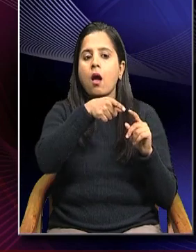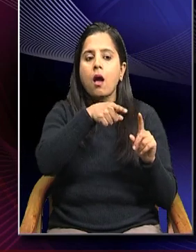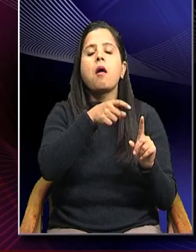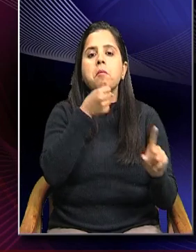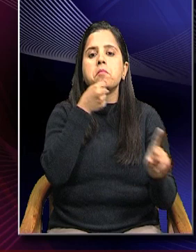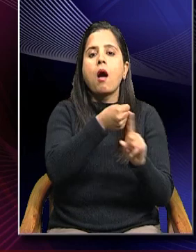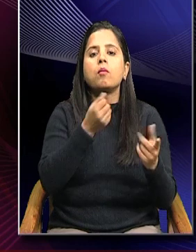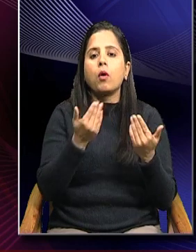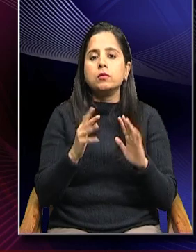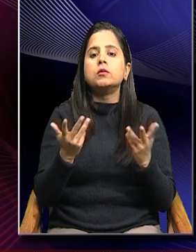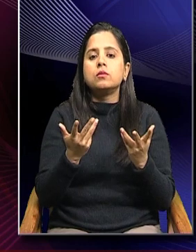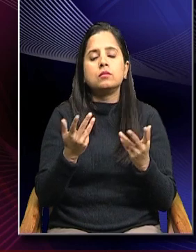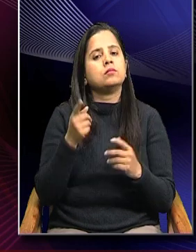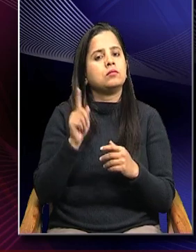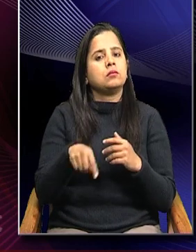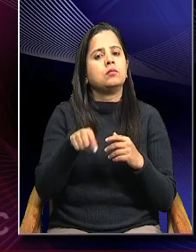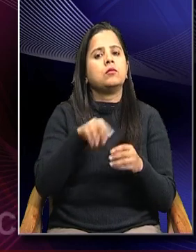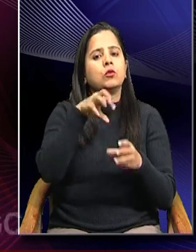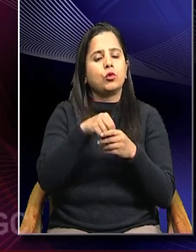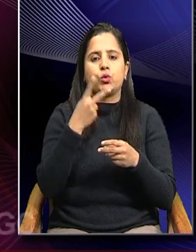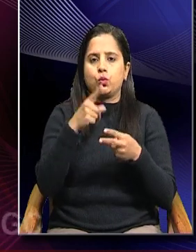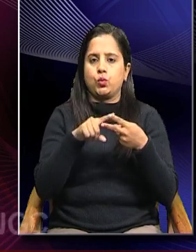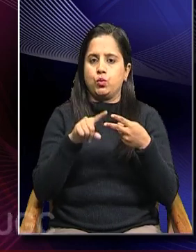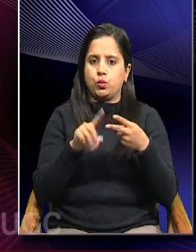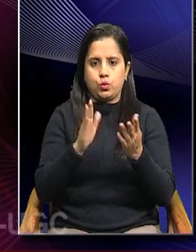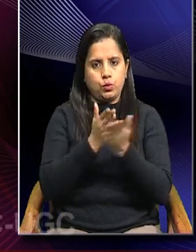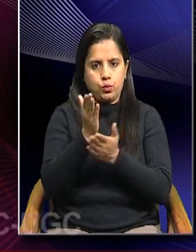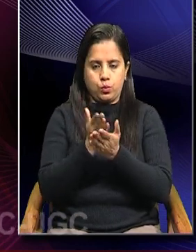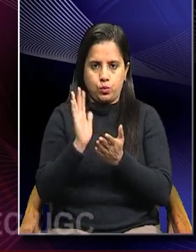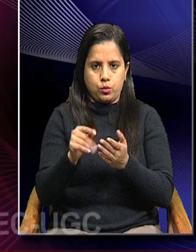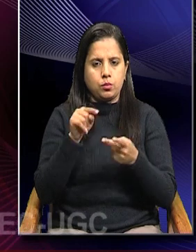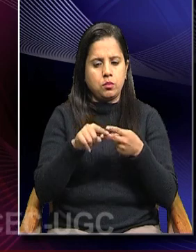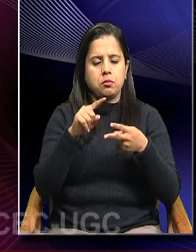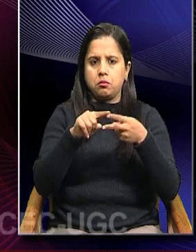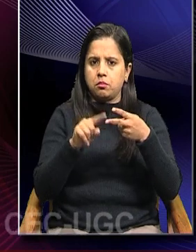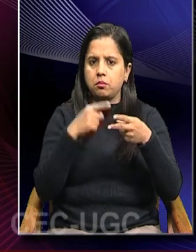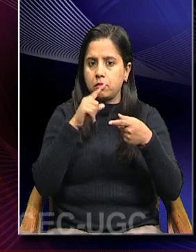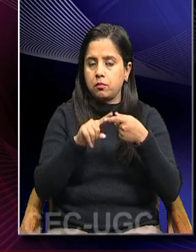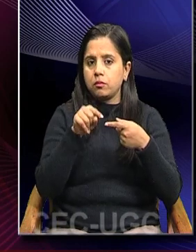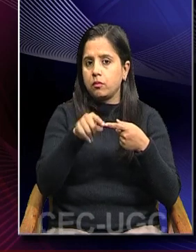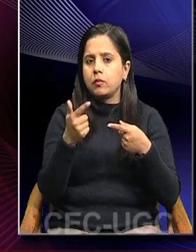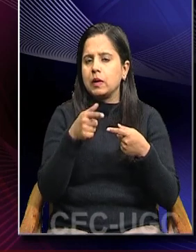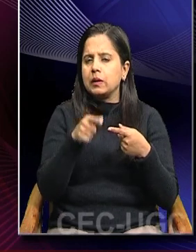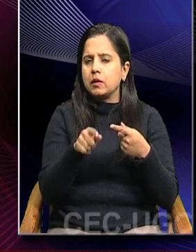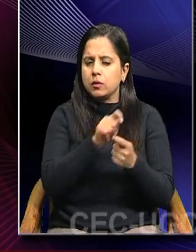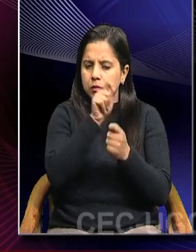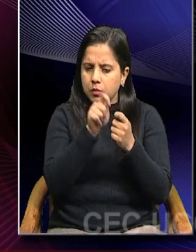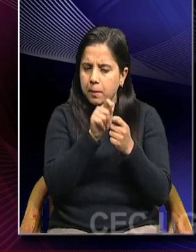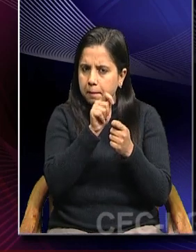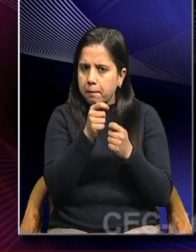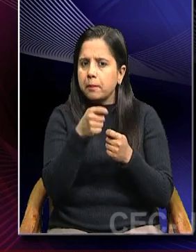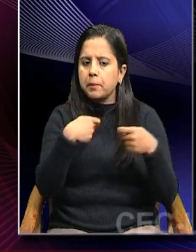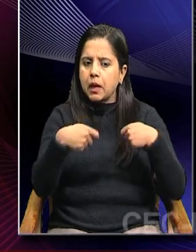and decisions. And these includes basically 2 types of factors when we classify them. One which is very specific to the